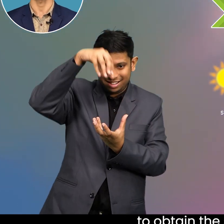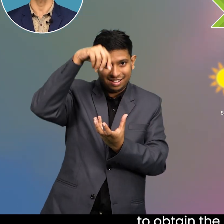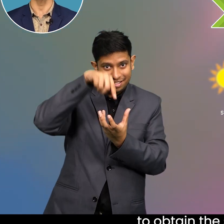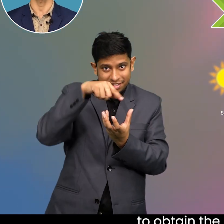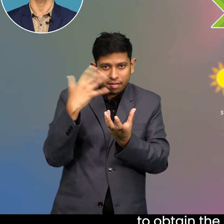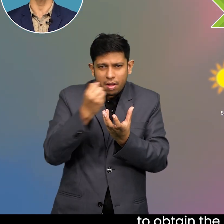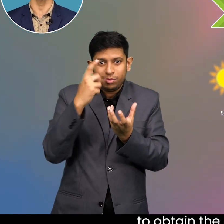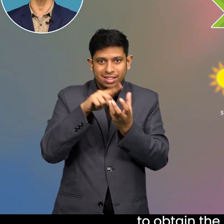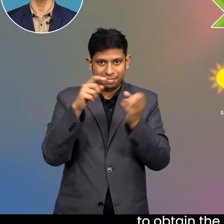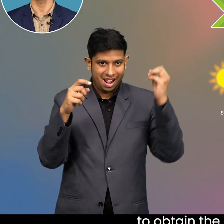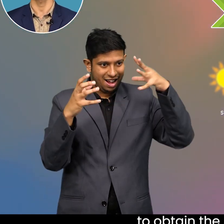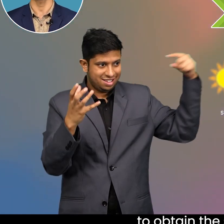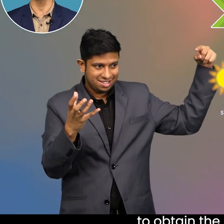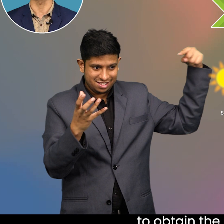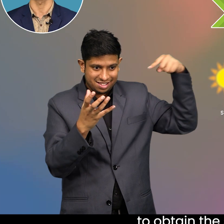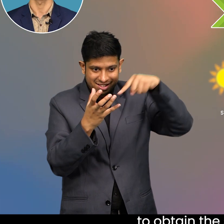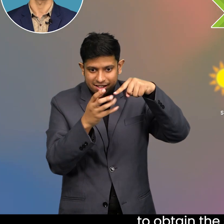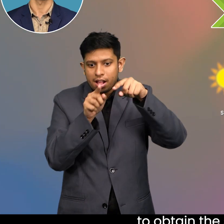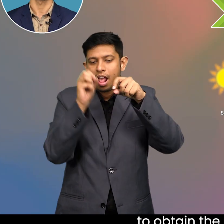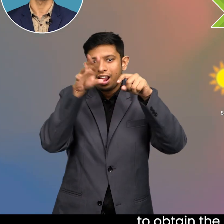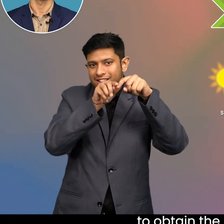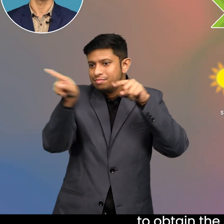to obtain the spectrum of sunlight.